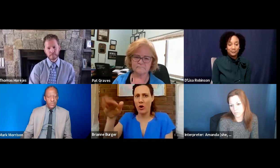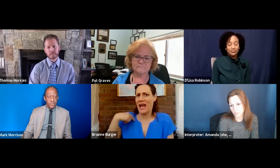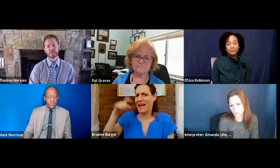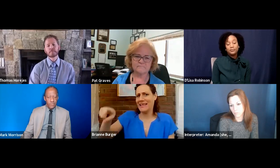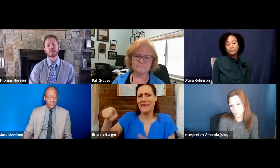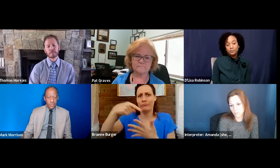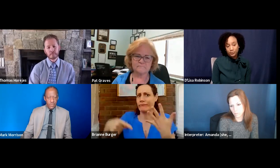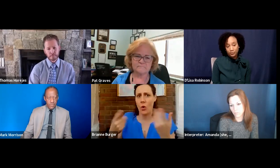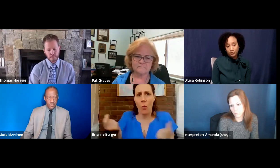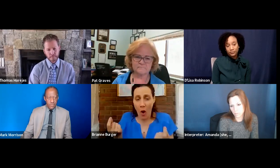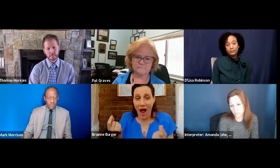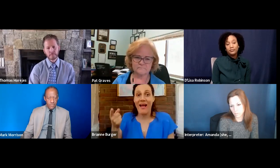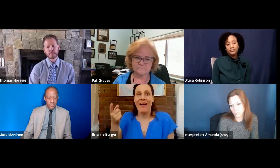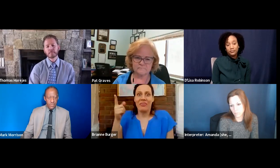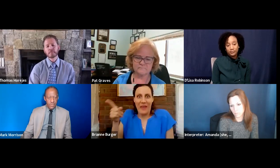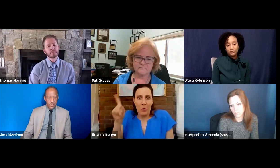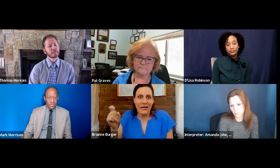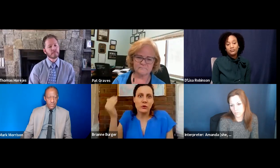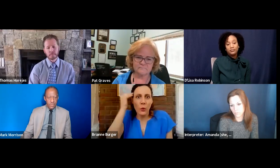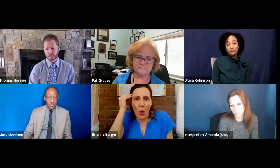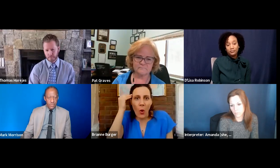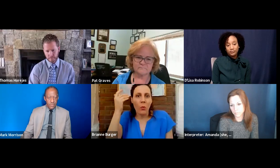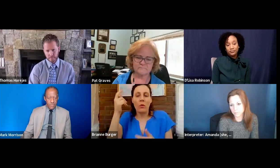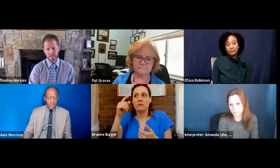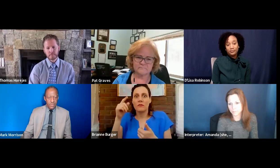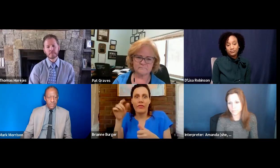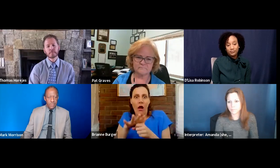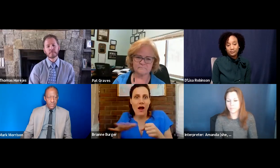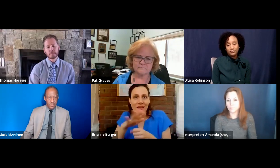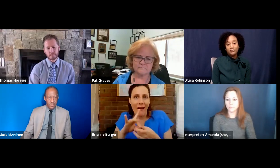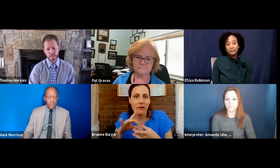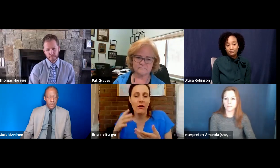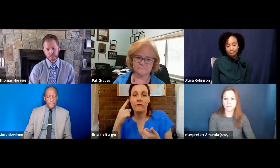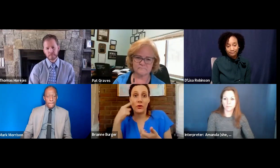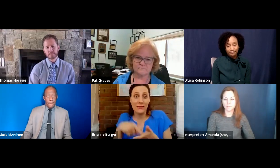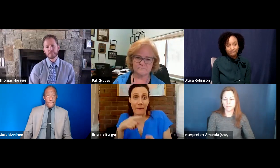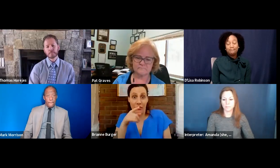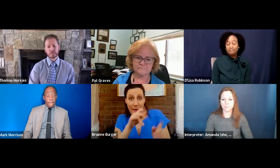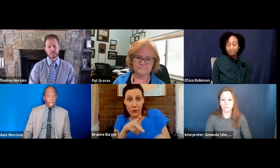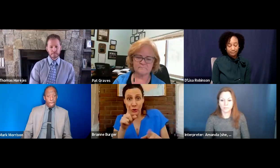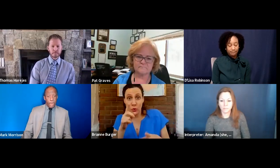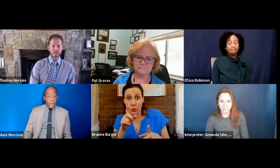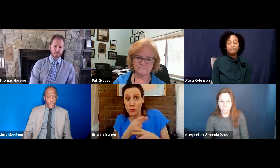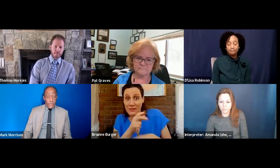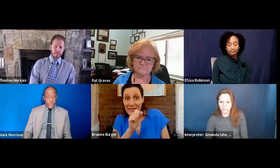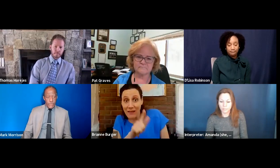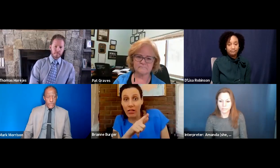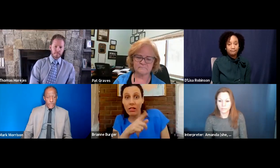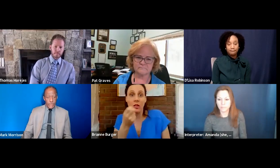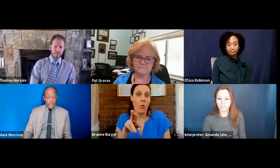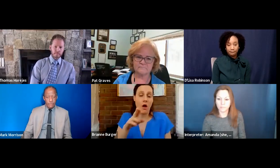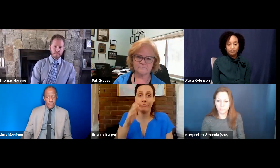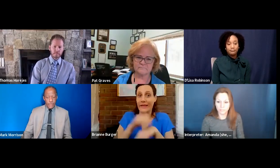first before reaching out to an access provider and telling them what you need, because they're going to want to know the